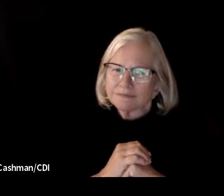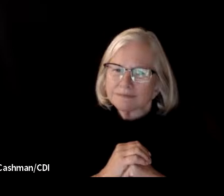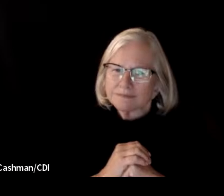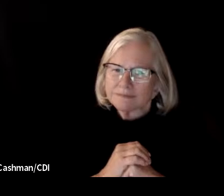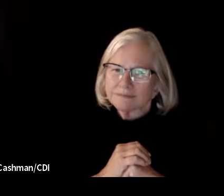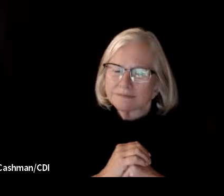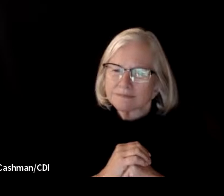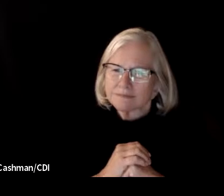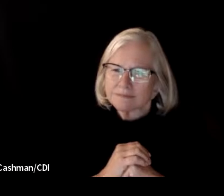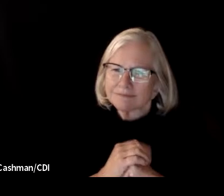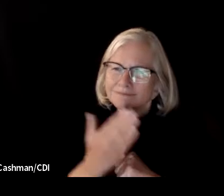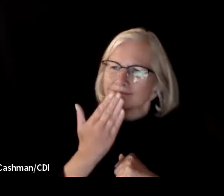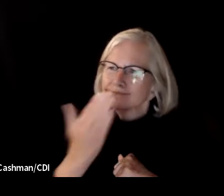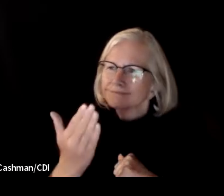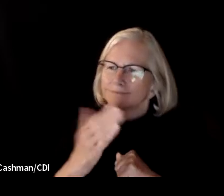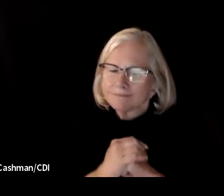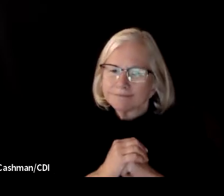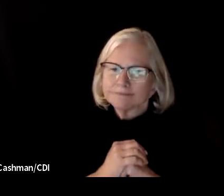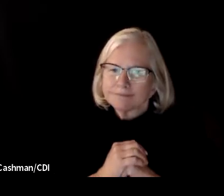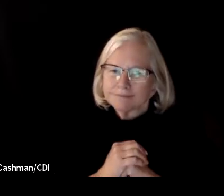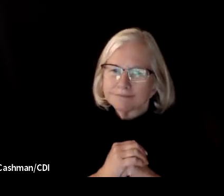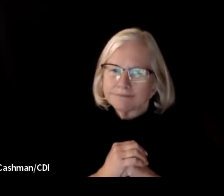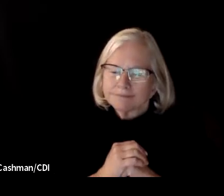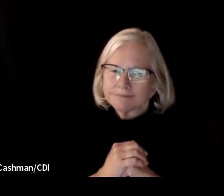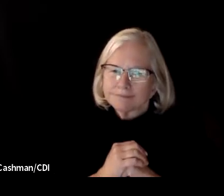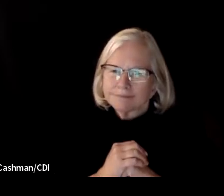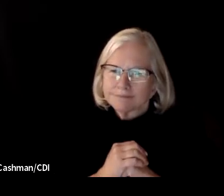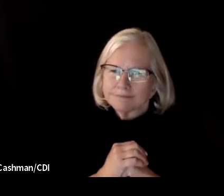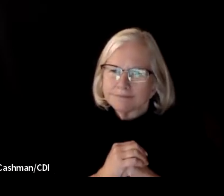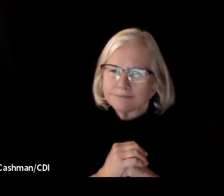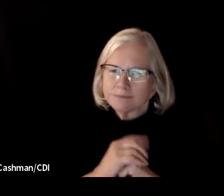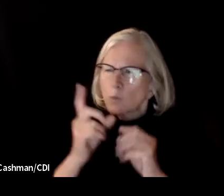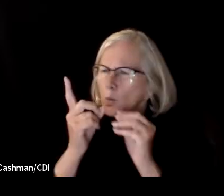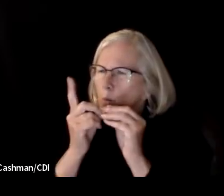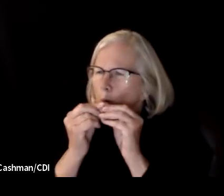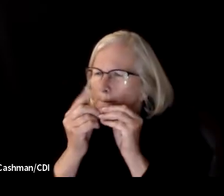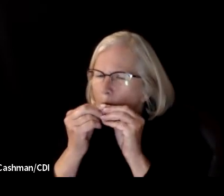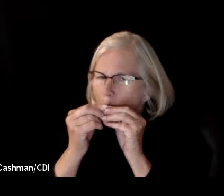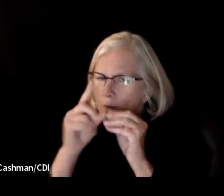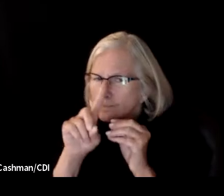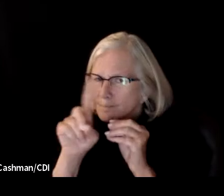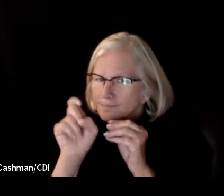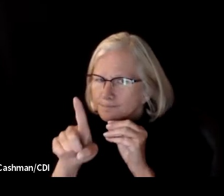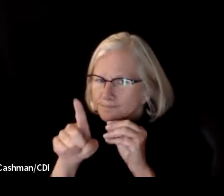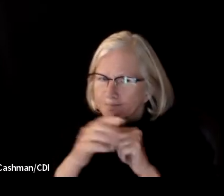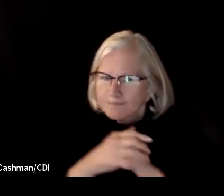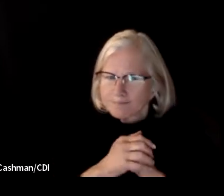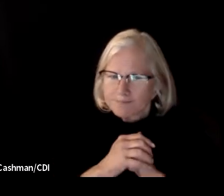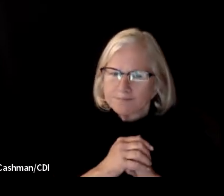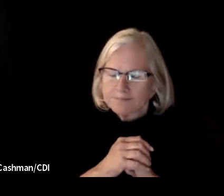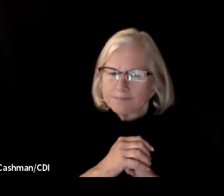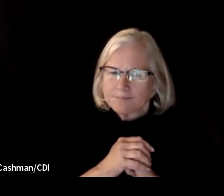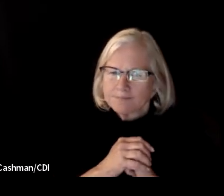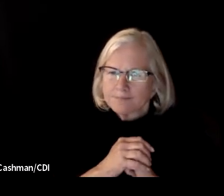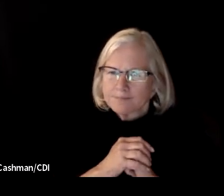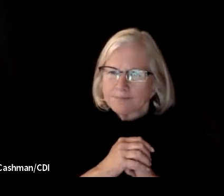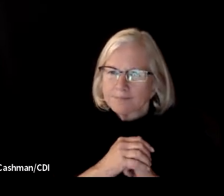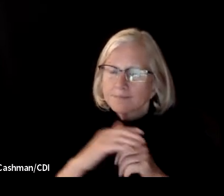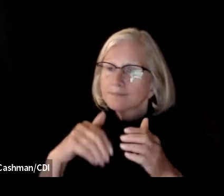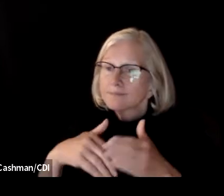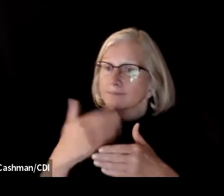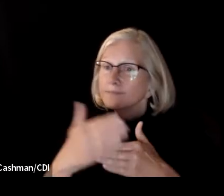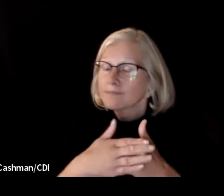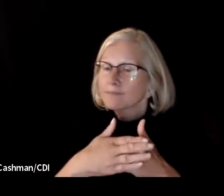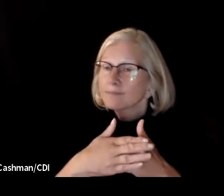Thank you. Operator, we have time for one more question. Okay, last question from Dave